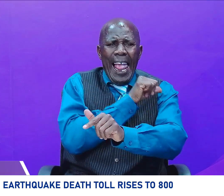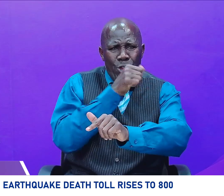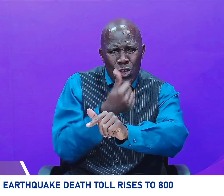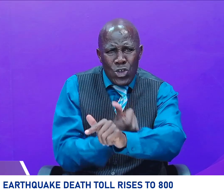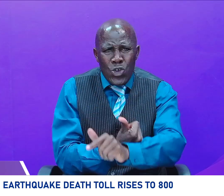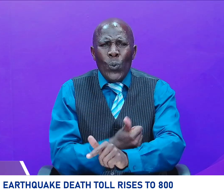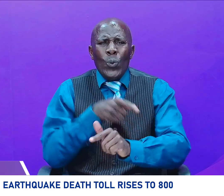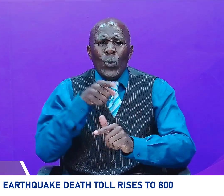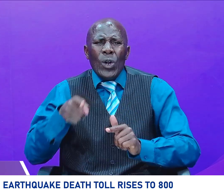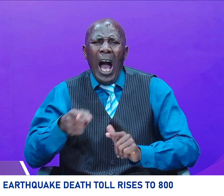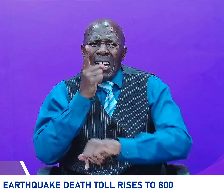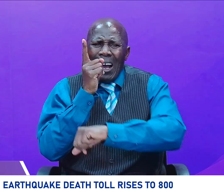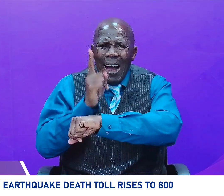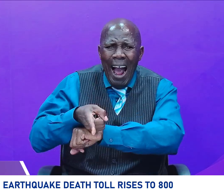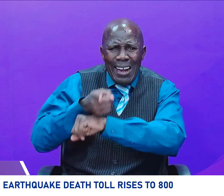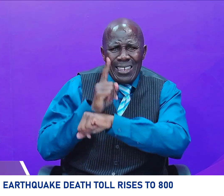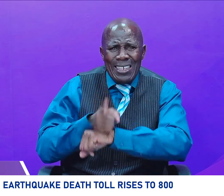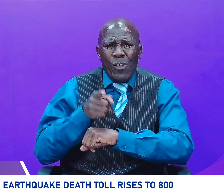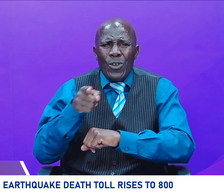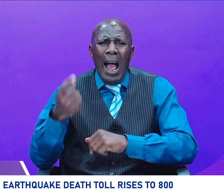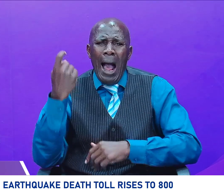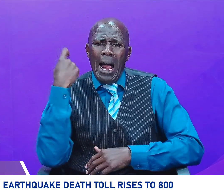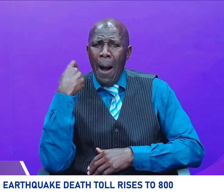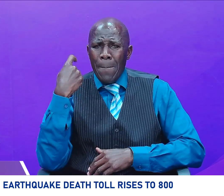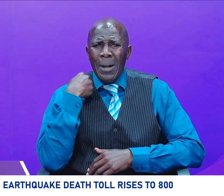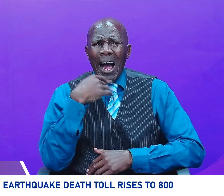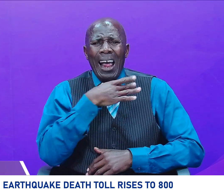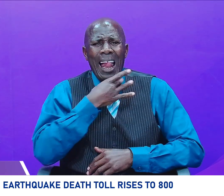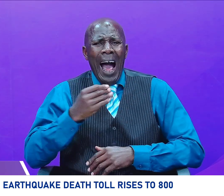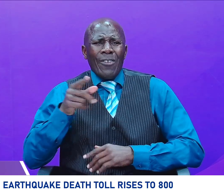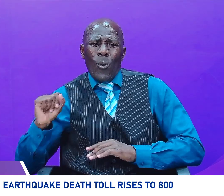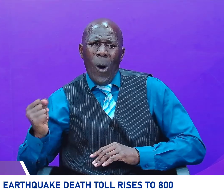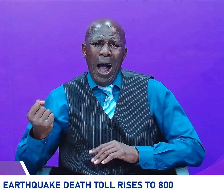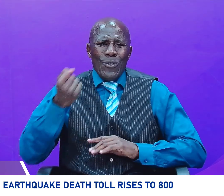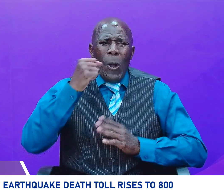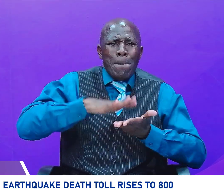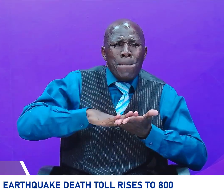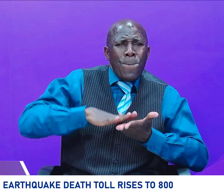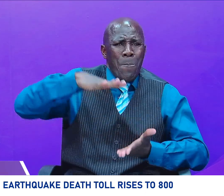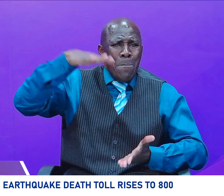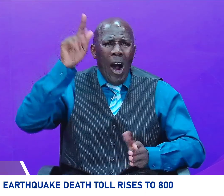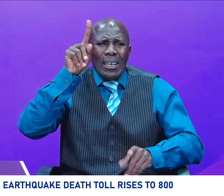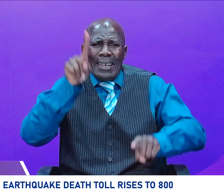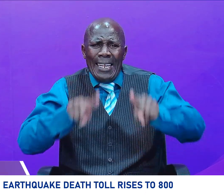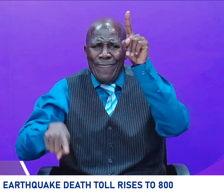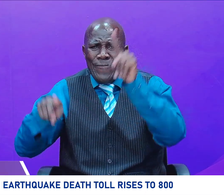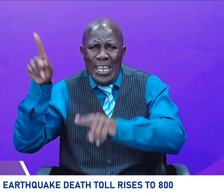and locals have been working tirelessly to pull survivors from the rumble.